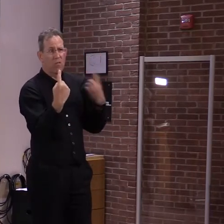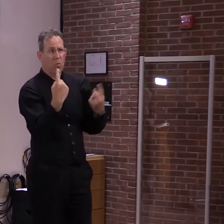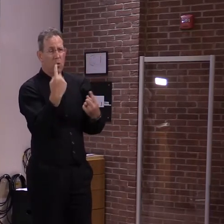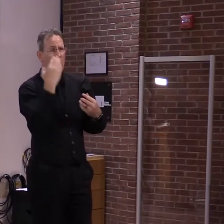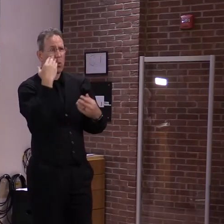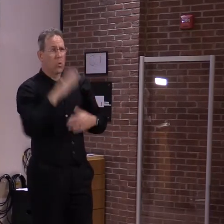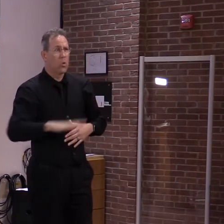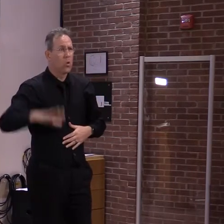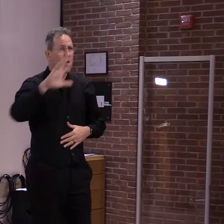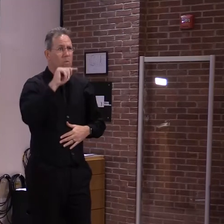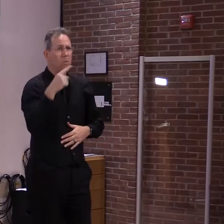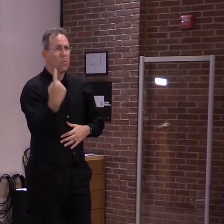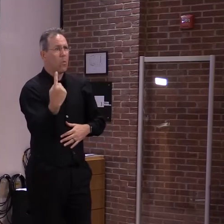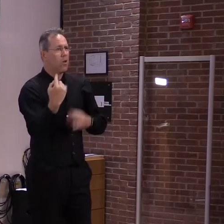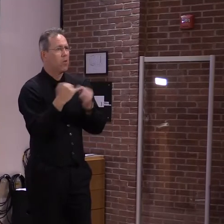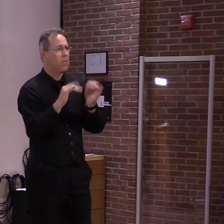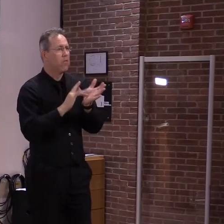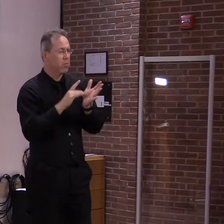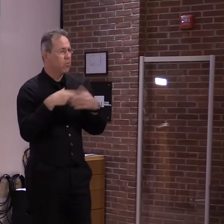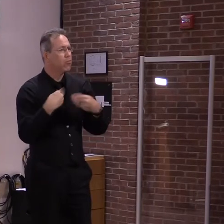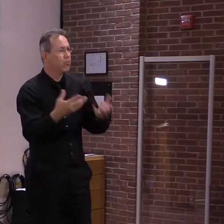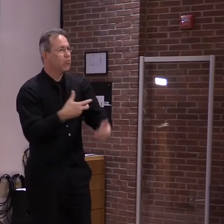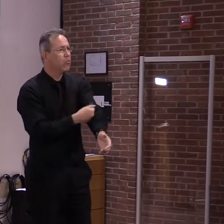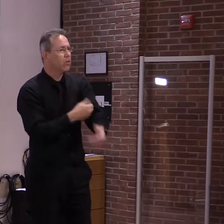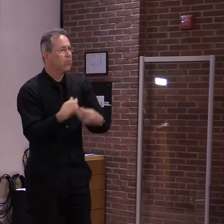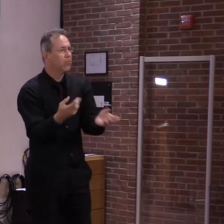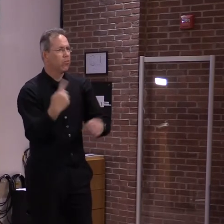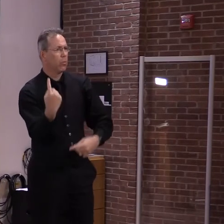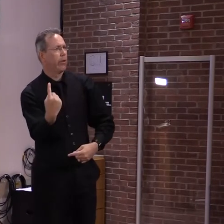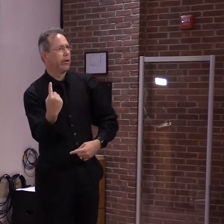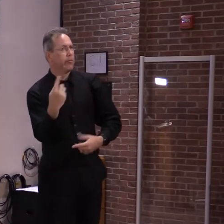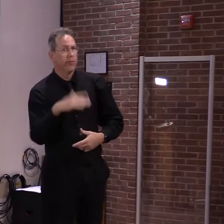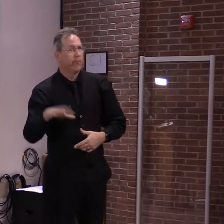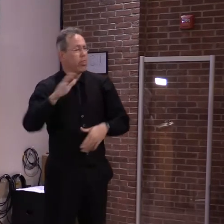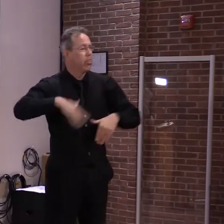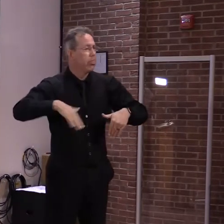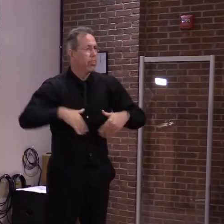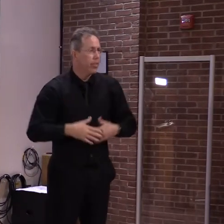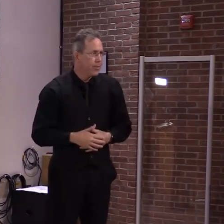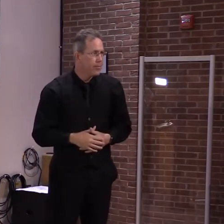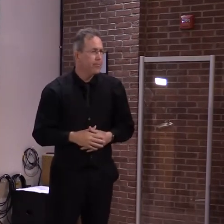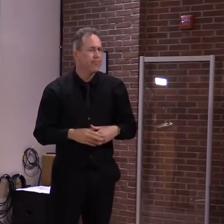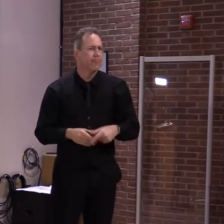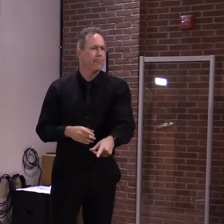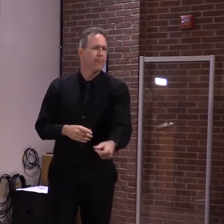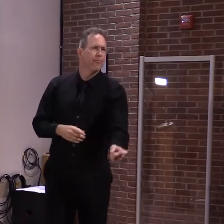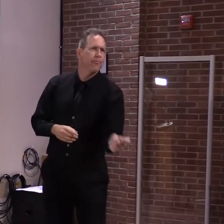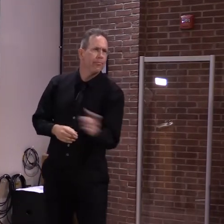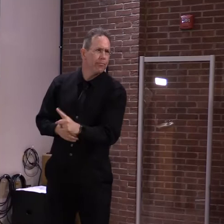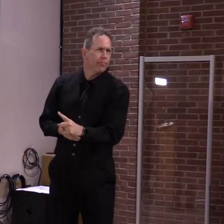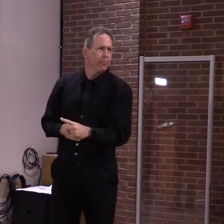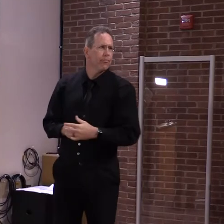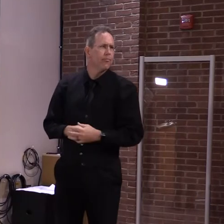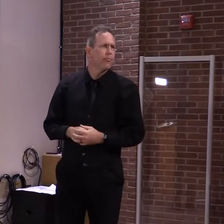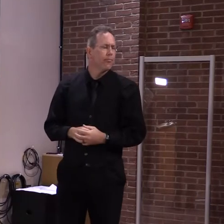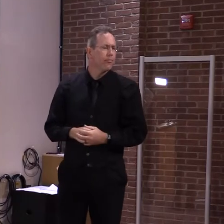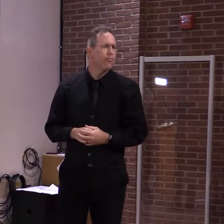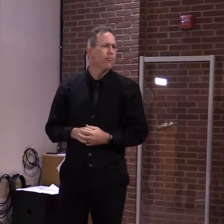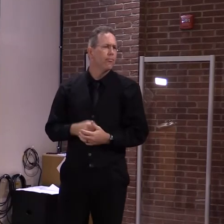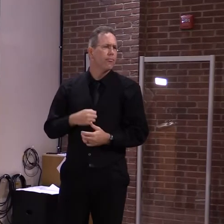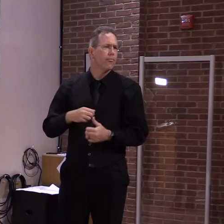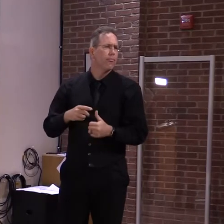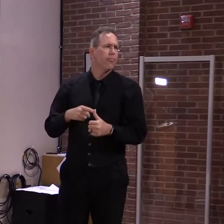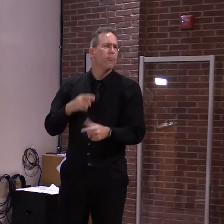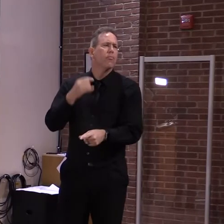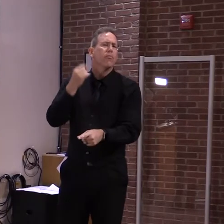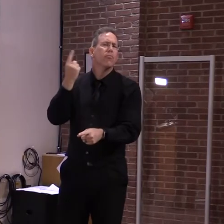about, has the state considered offering, not necessarily walk-in appointments for people visiting their primary